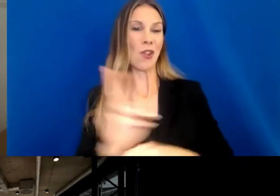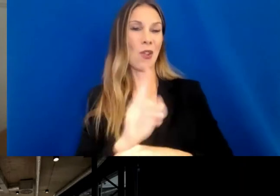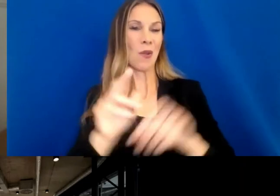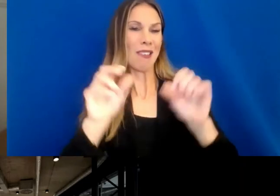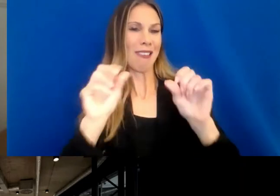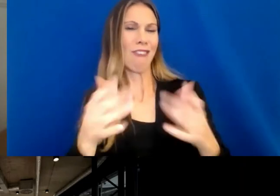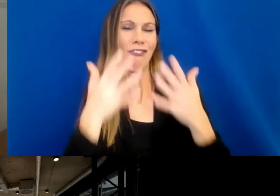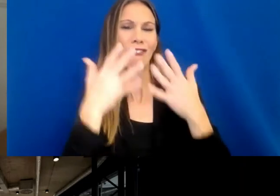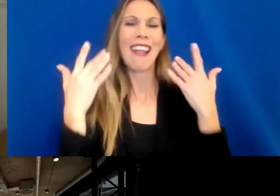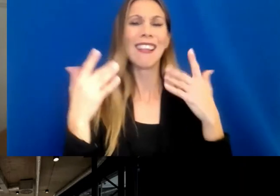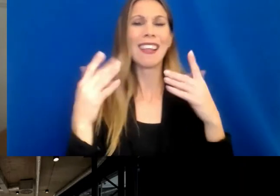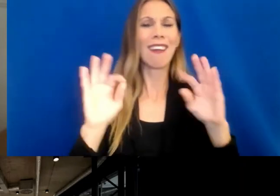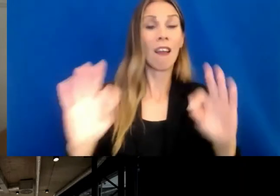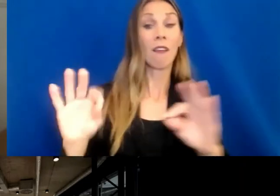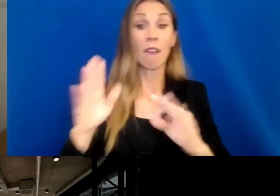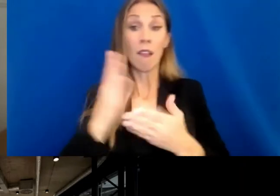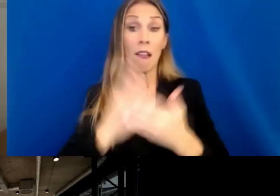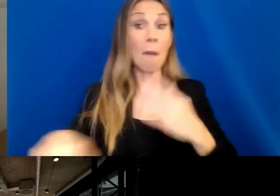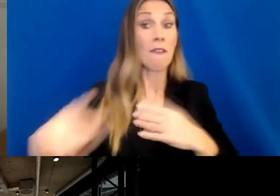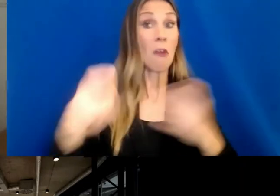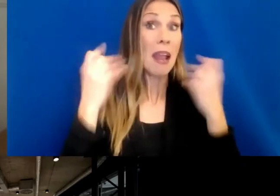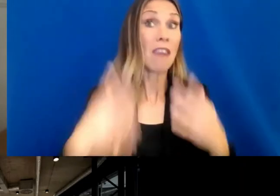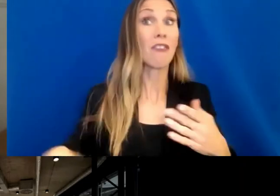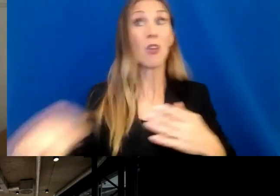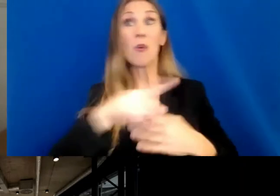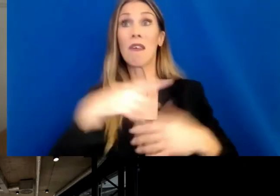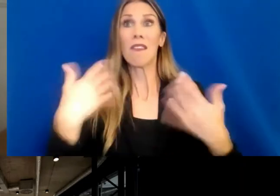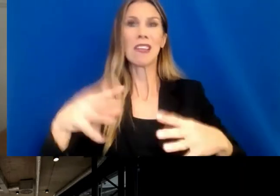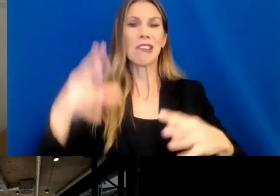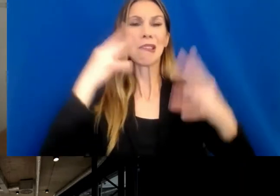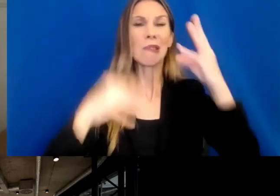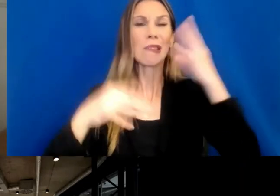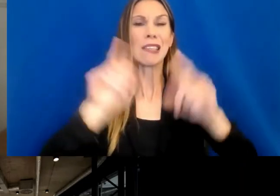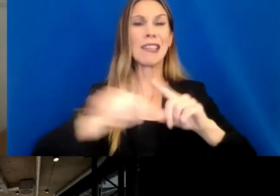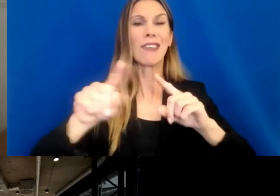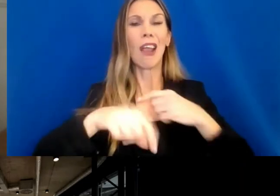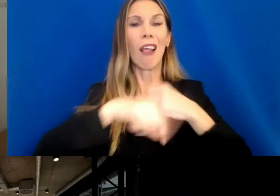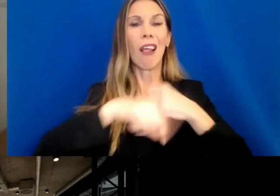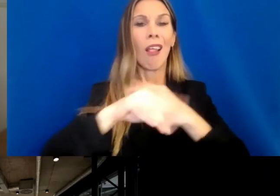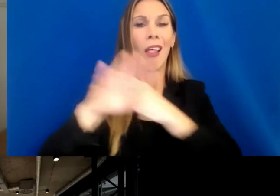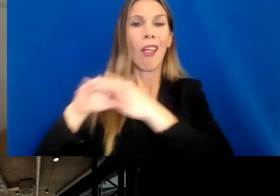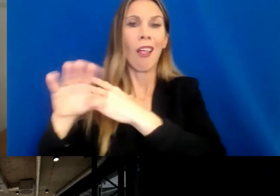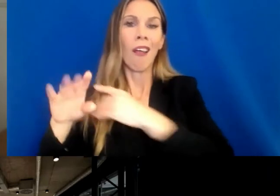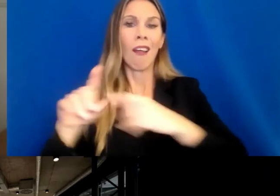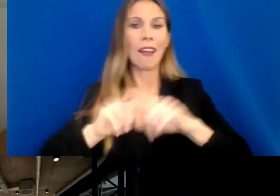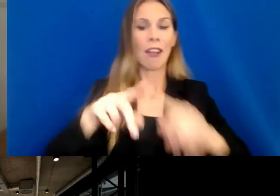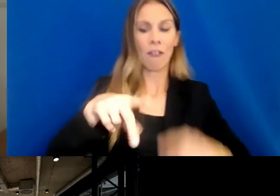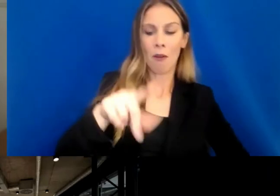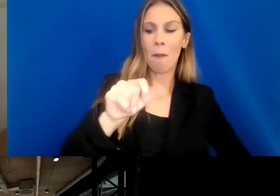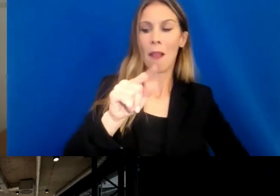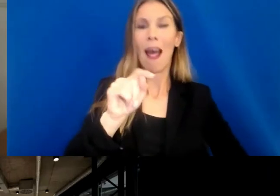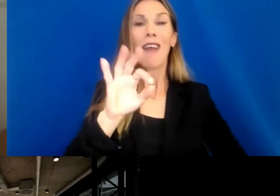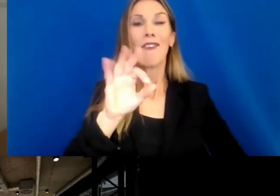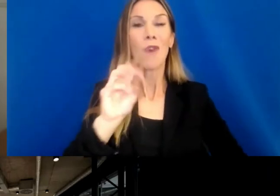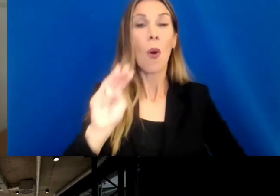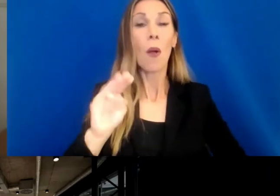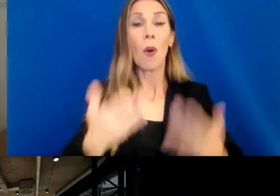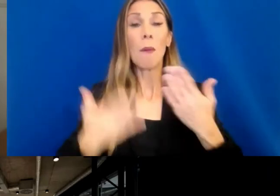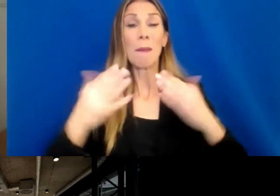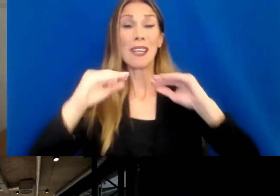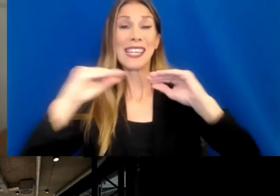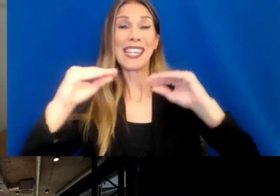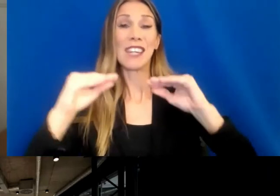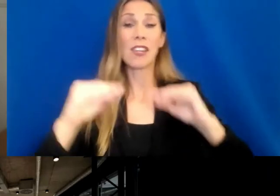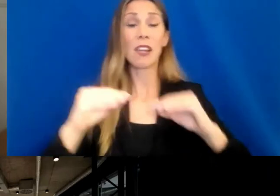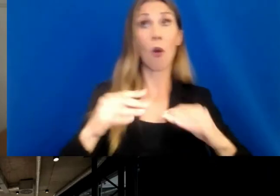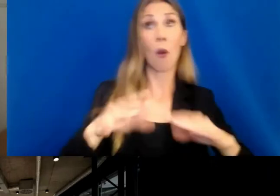platforms. Many of you are teaching or taking courses, and you've experienced one